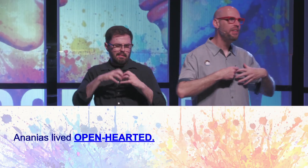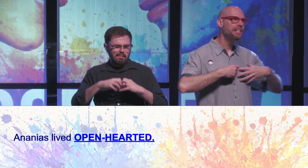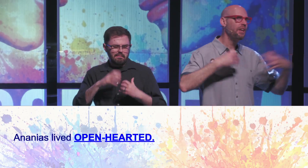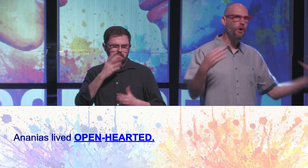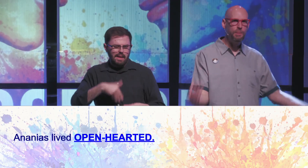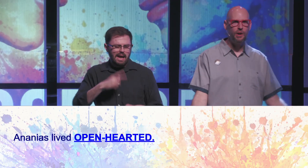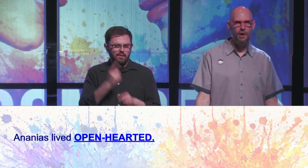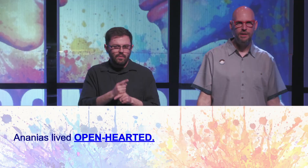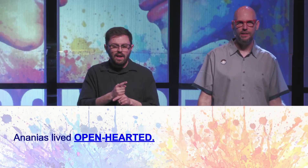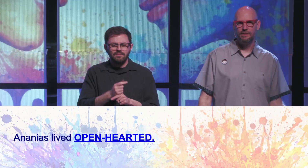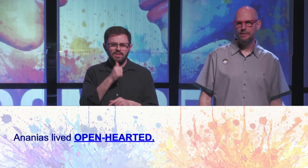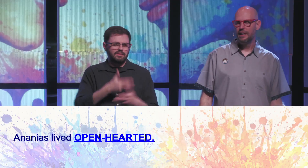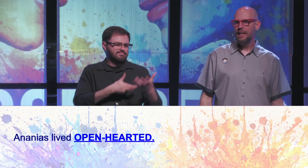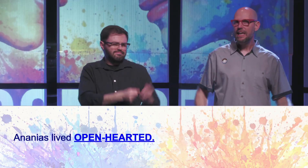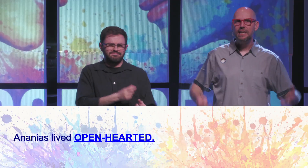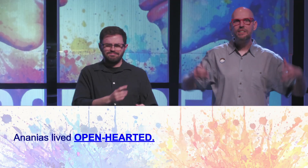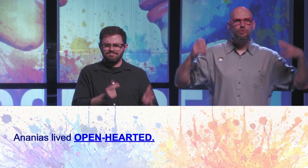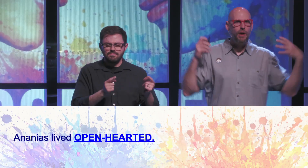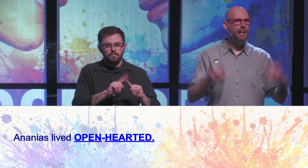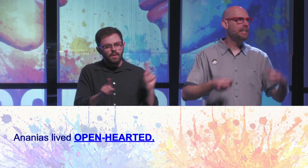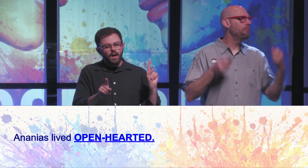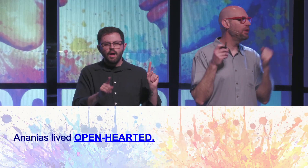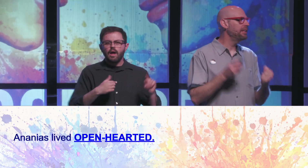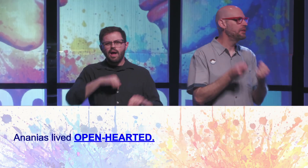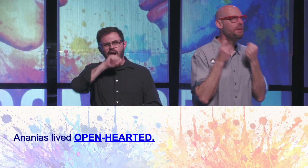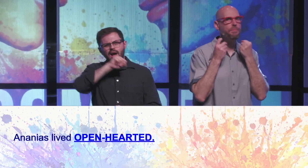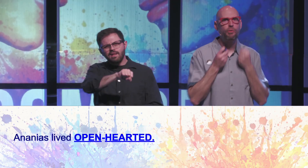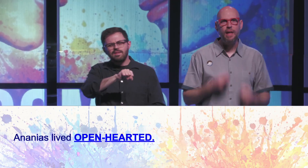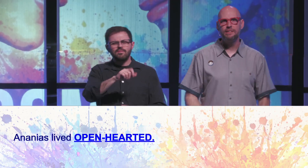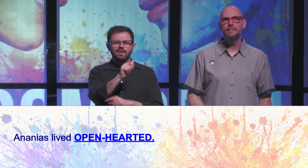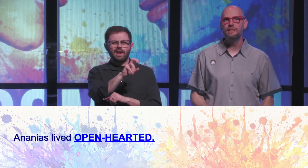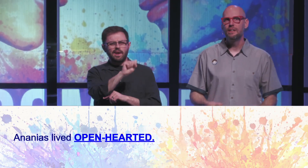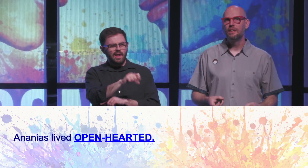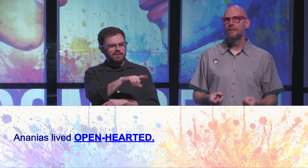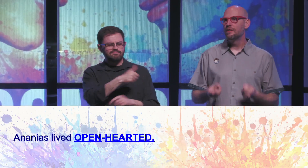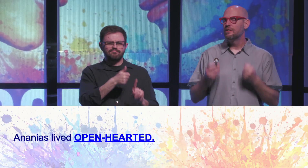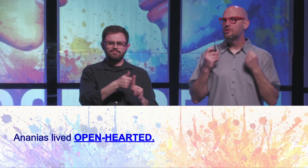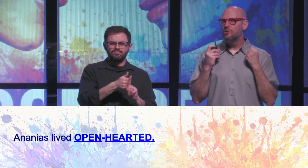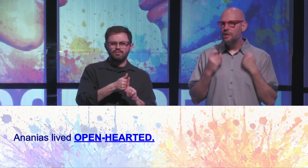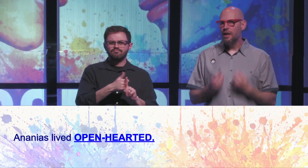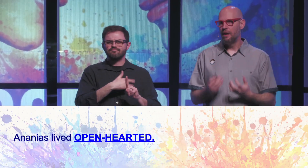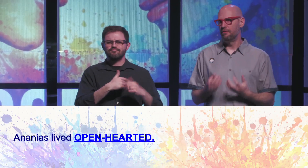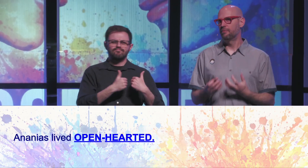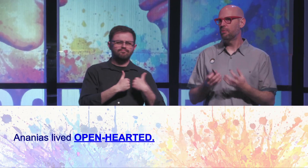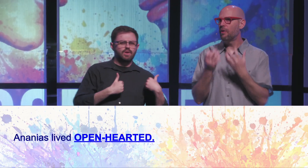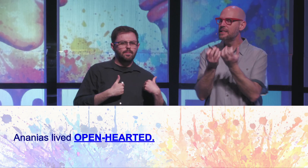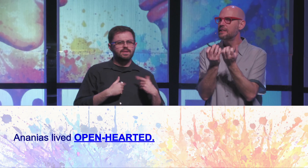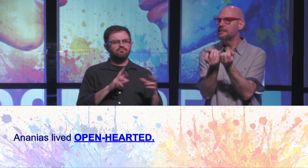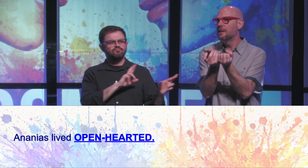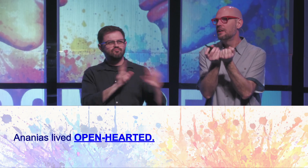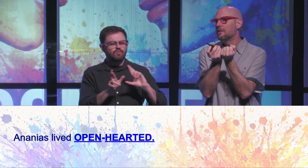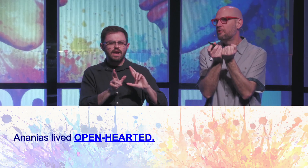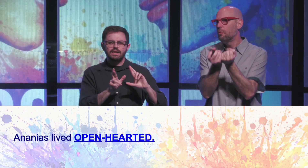I love that he's open-hearted. He is ready and willing to be present to love, present for what